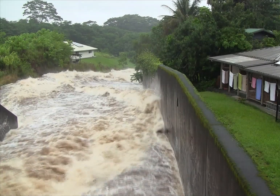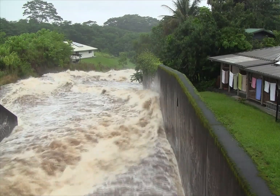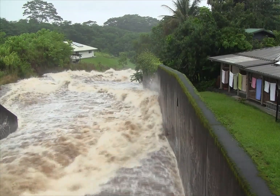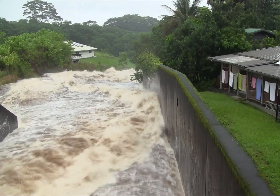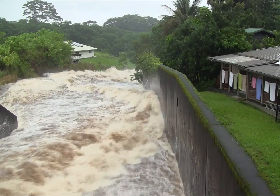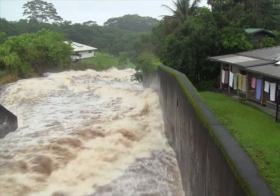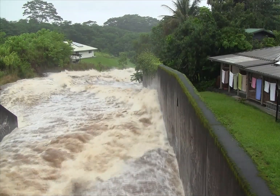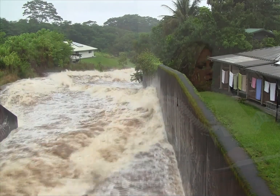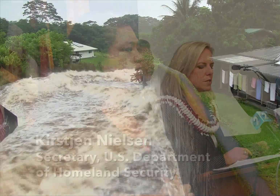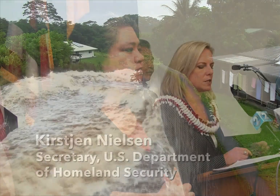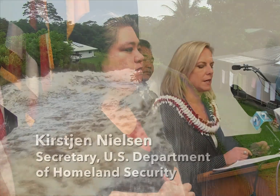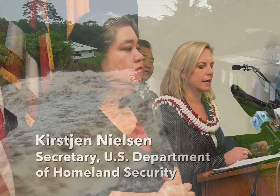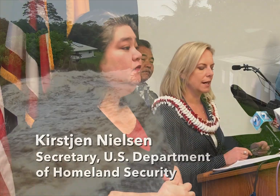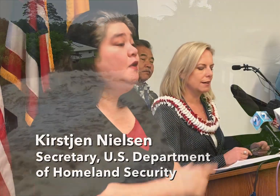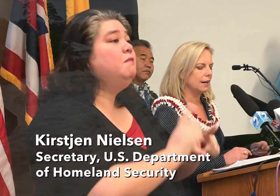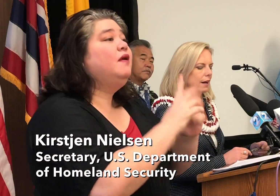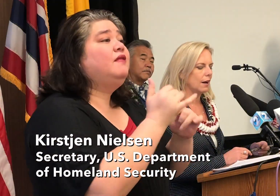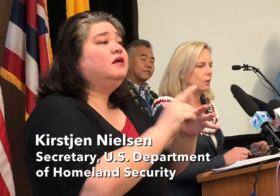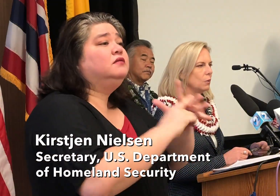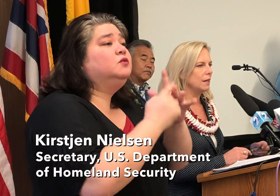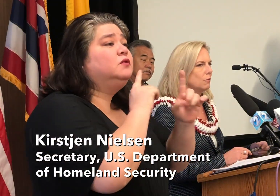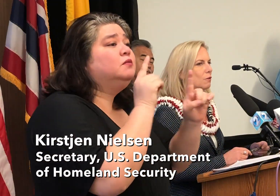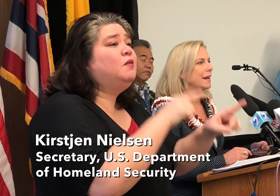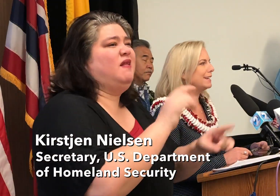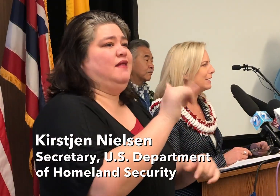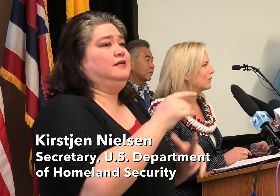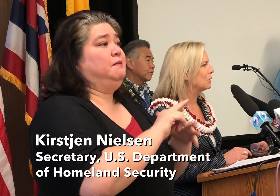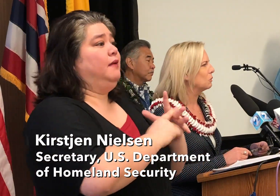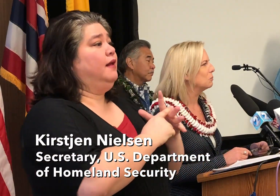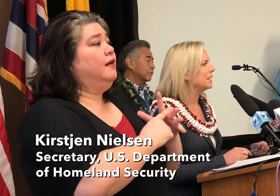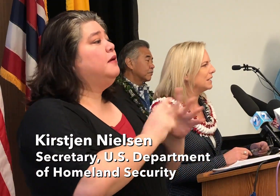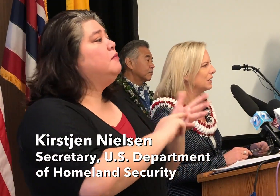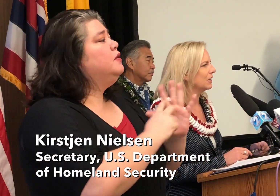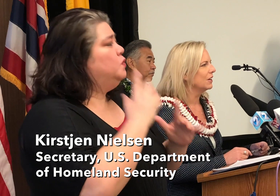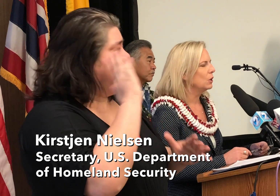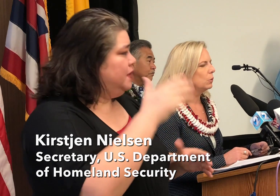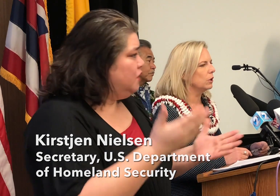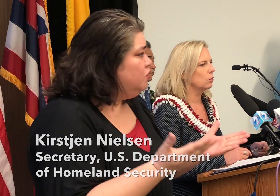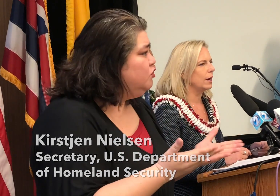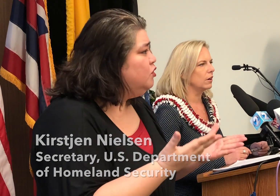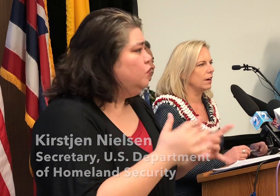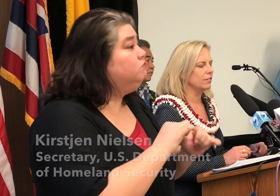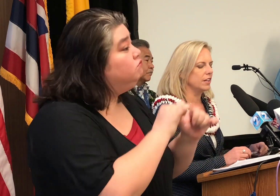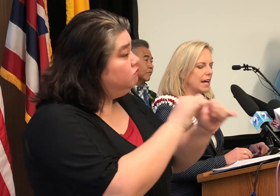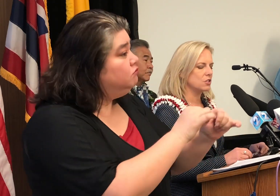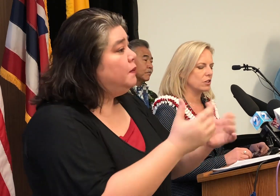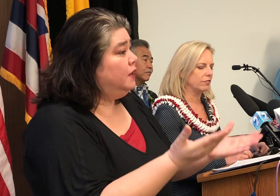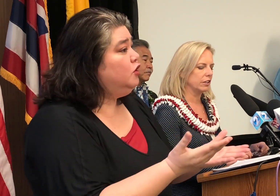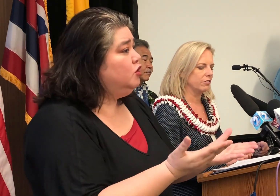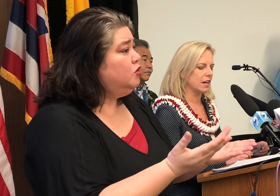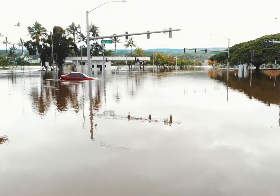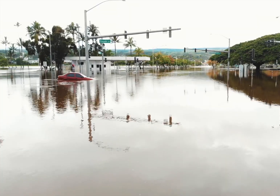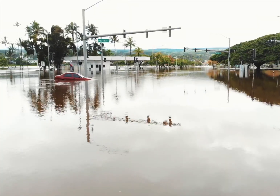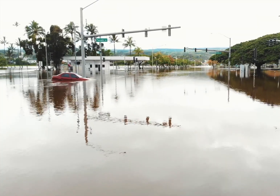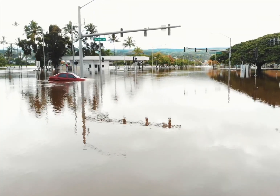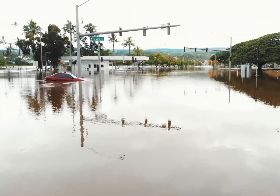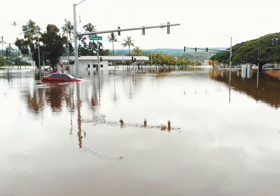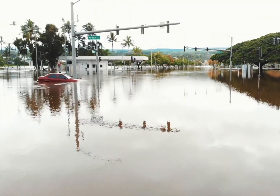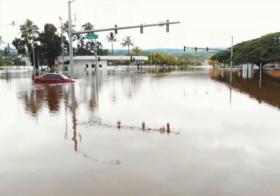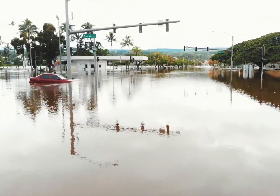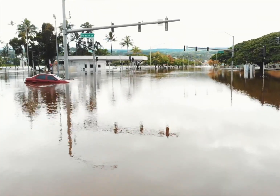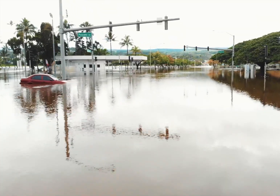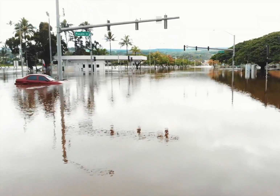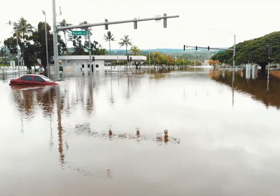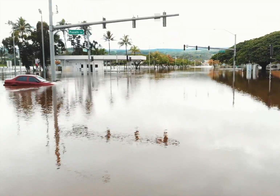our initial response that was just the beginning we remain here we will be here we are aware of the catastrophic effects that Lane's